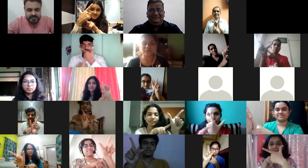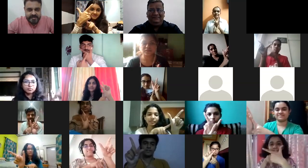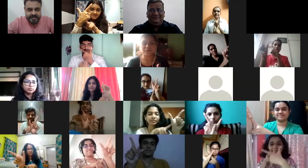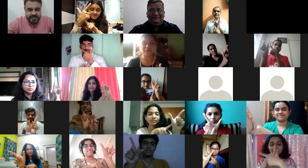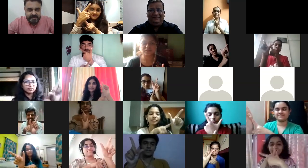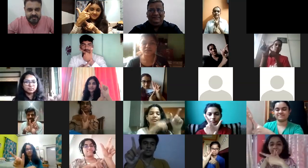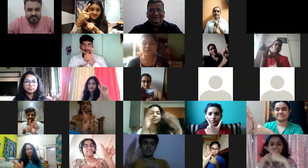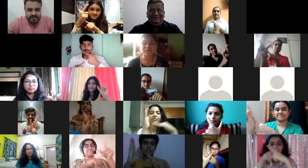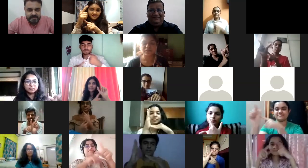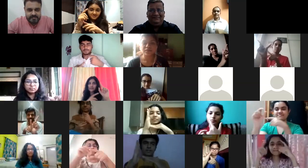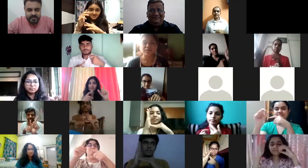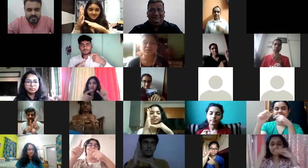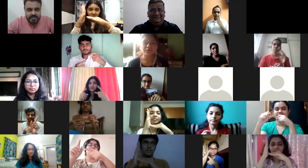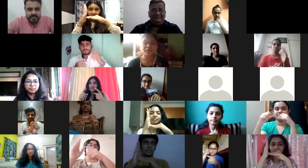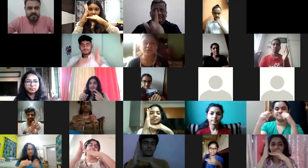Z or Z.